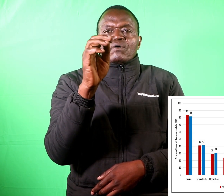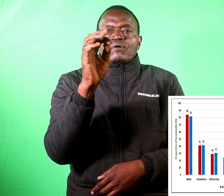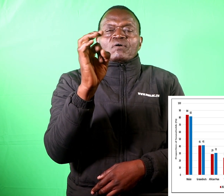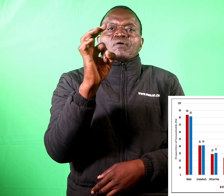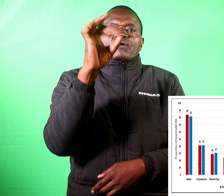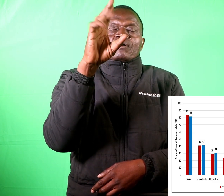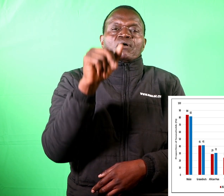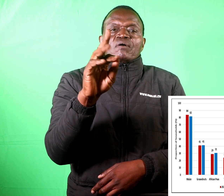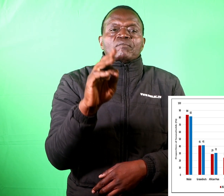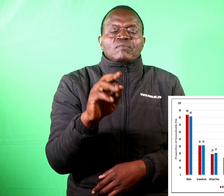2021 to 2022,